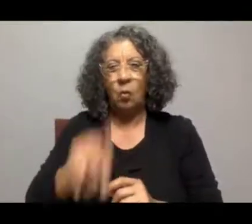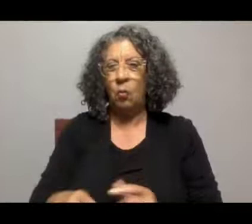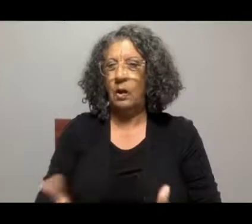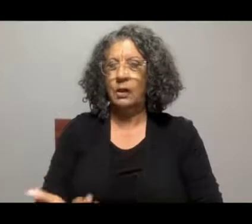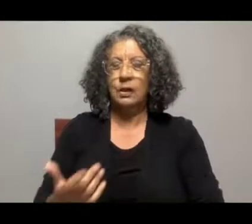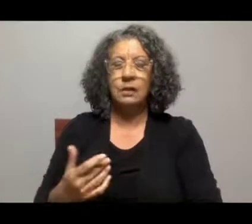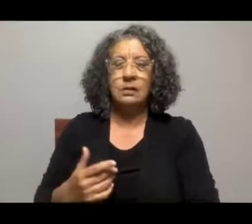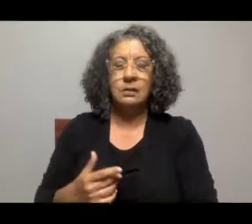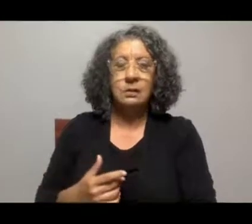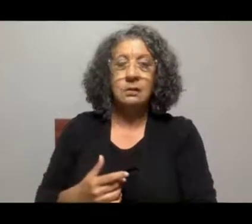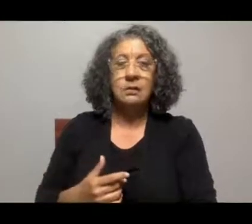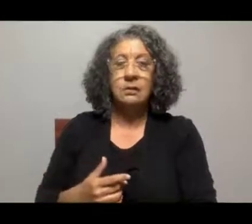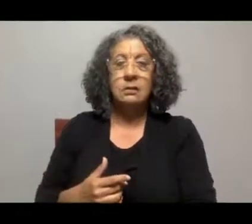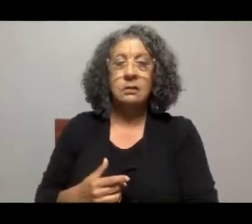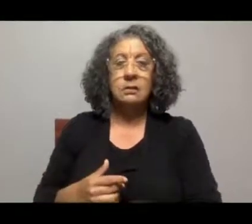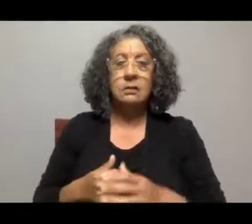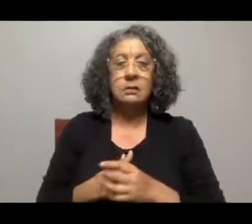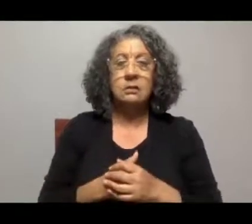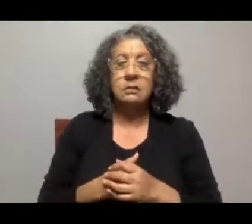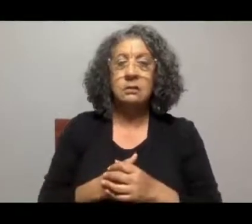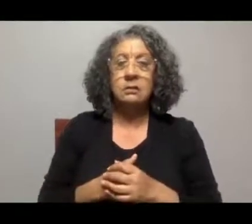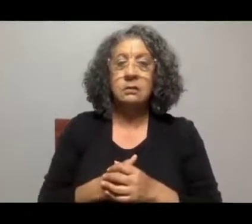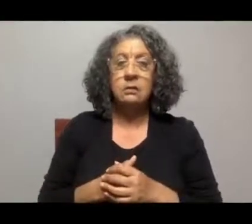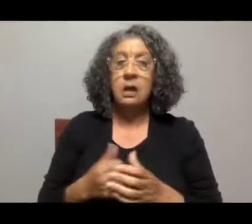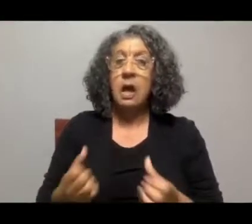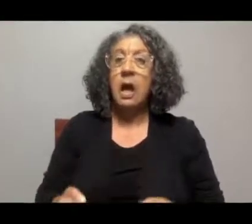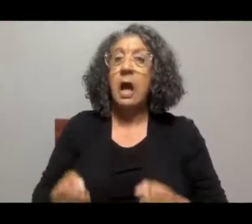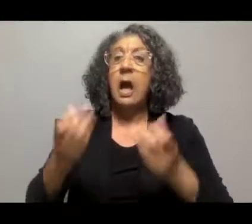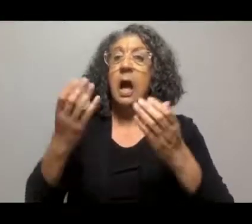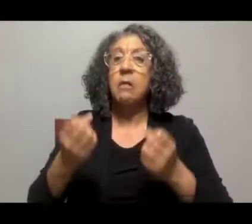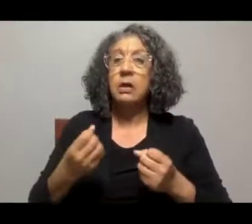You can't ask that question.